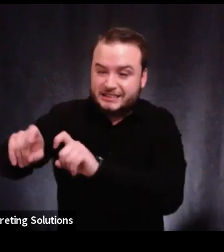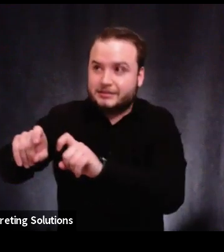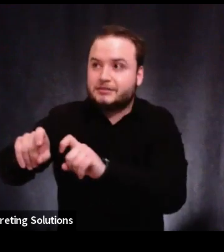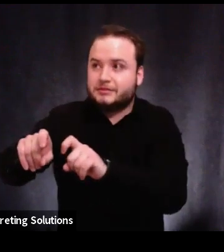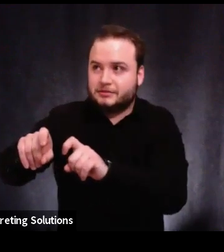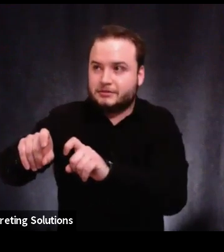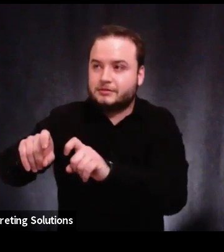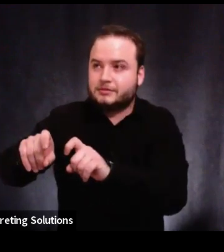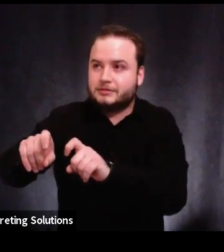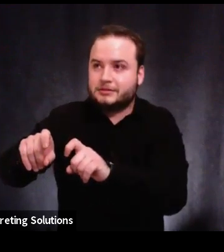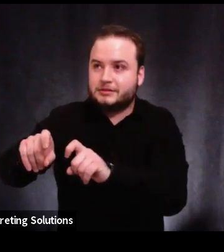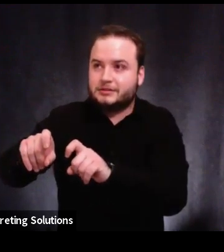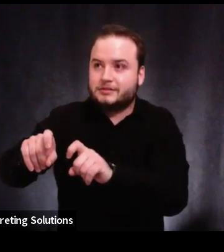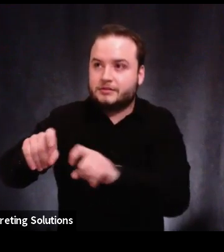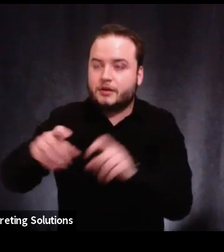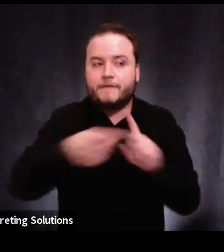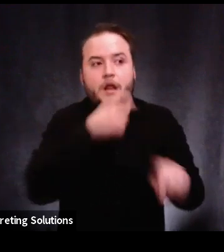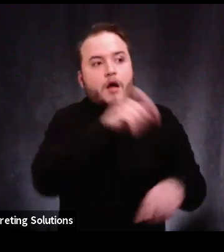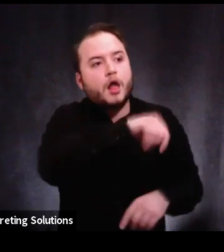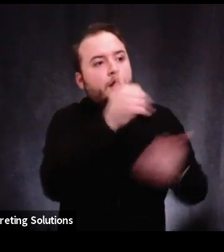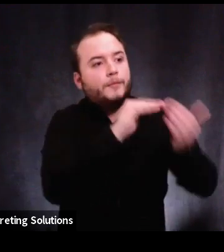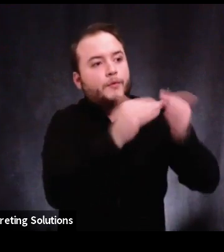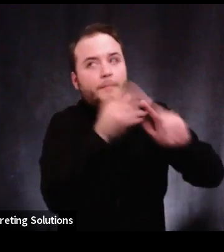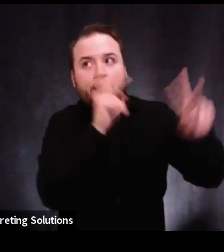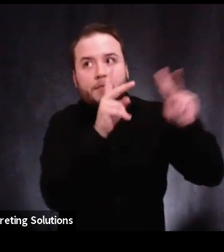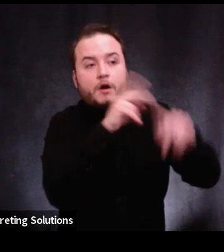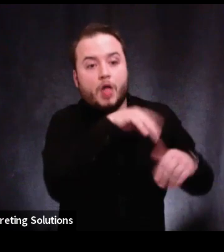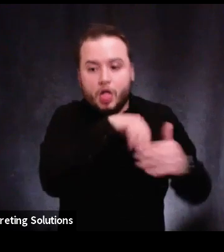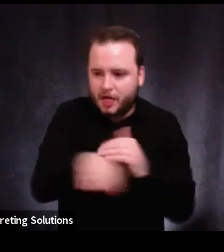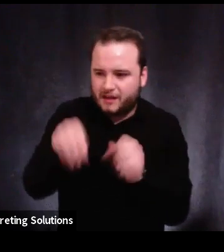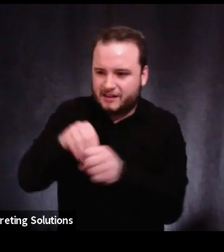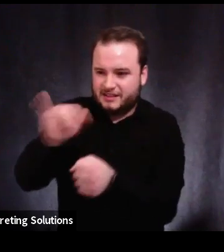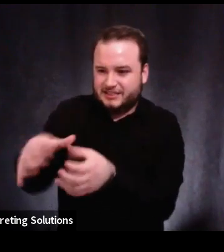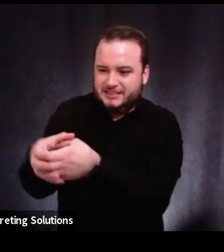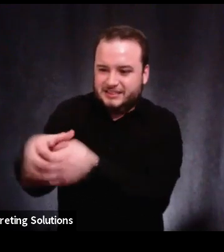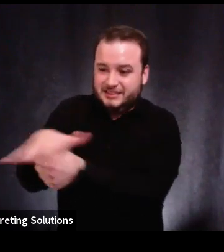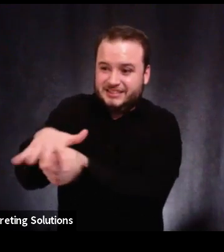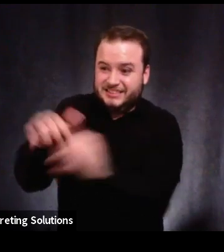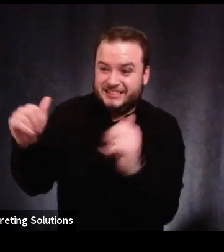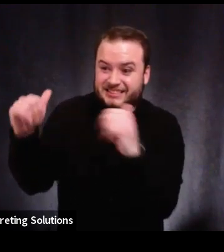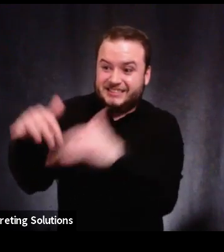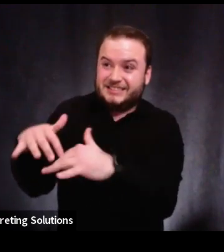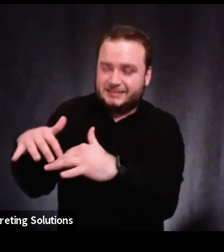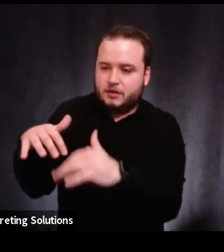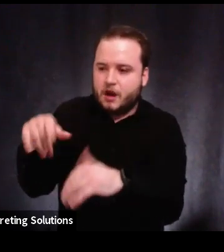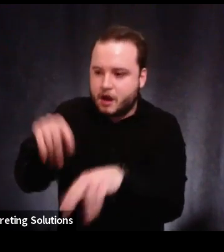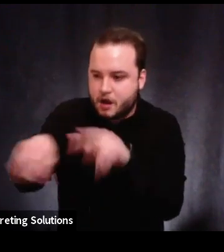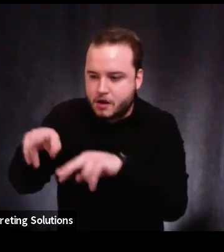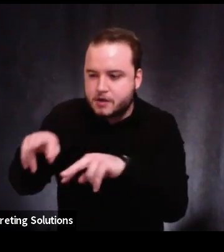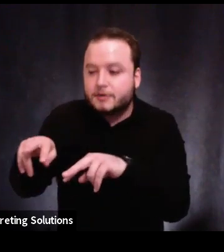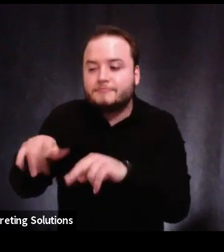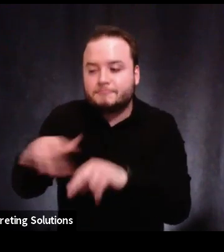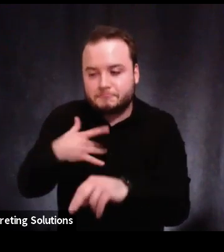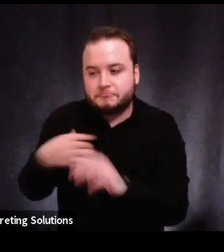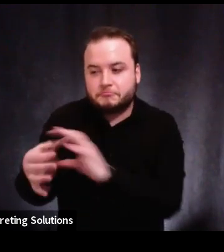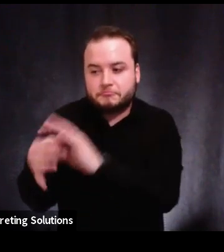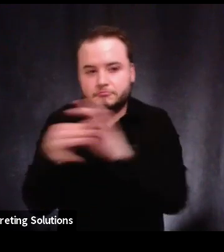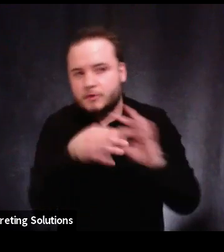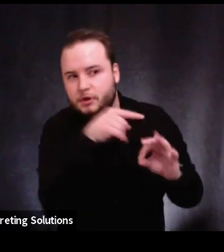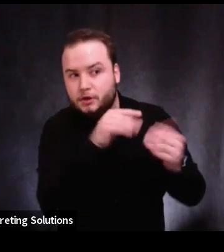an extension of what's going on in the community. So I want to acknowledge that we're not getting the